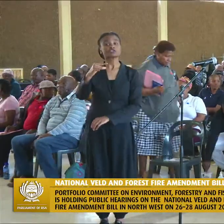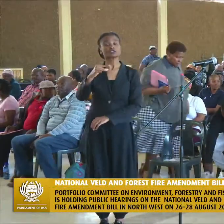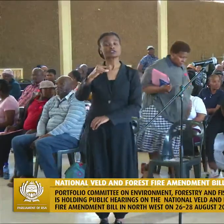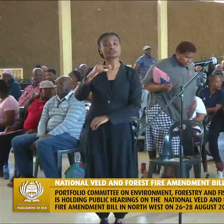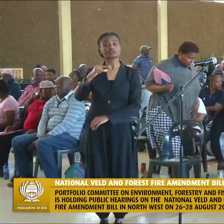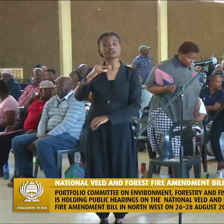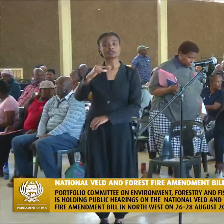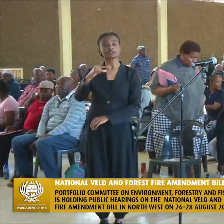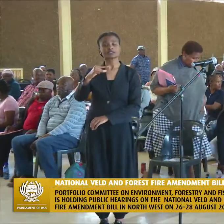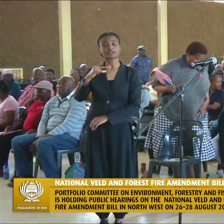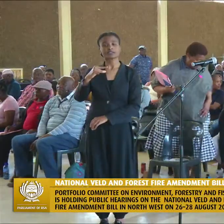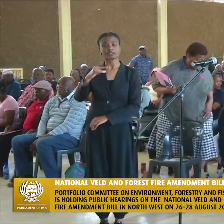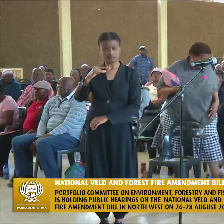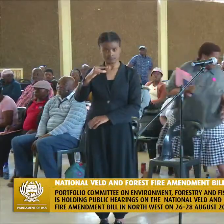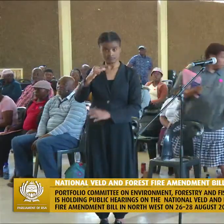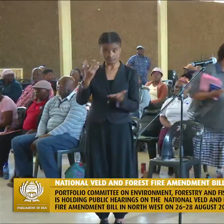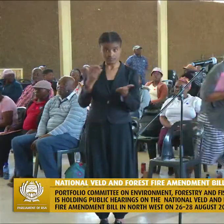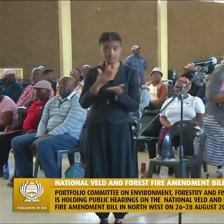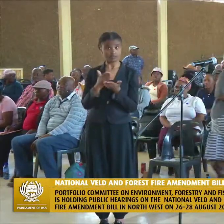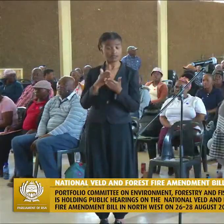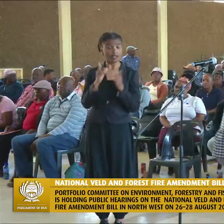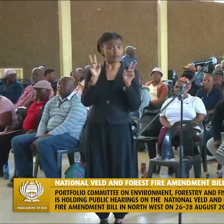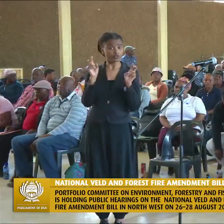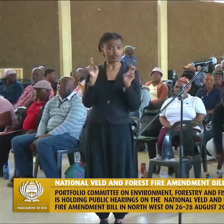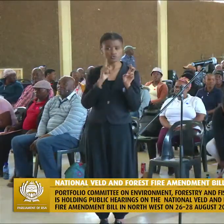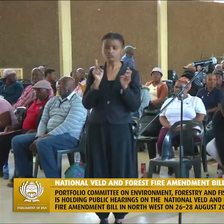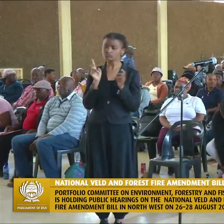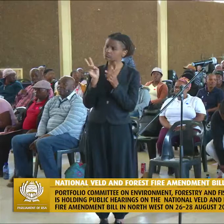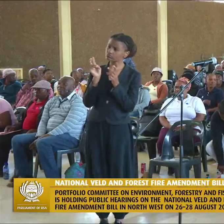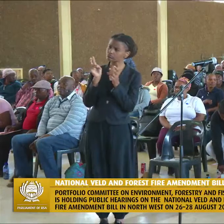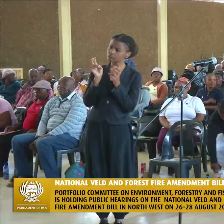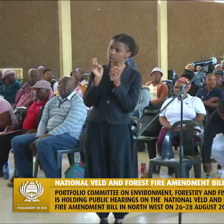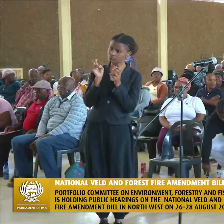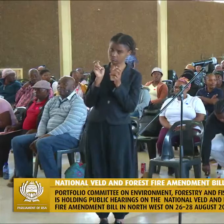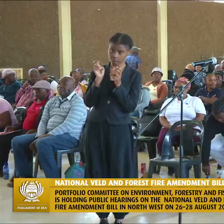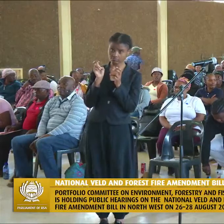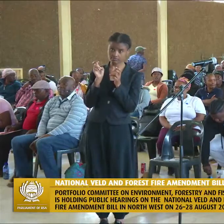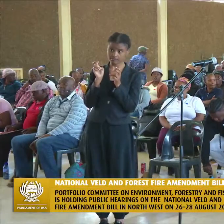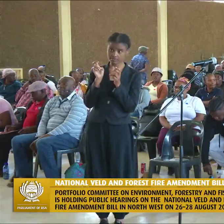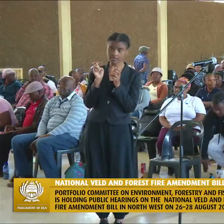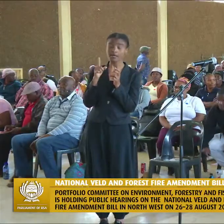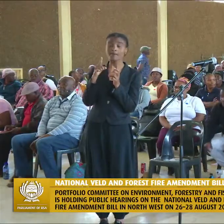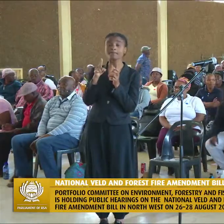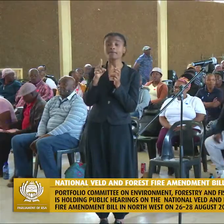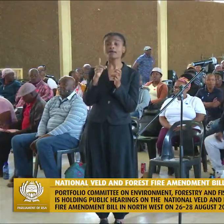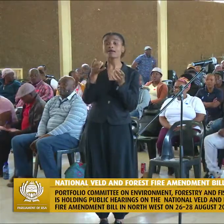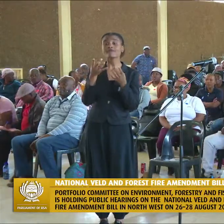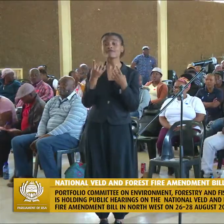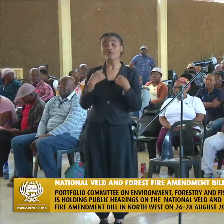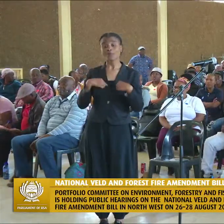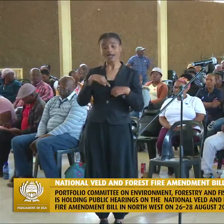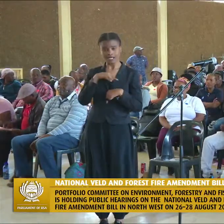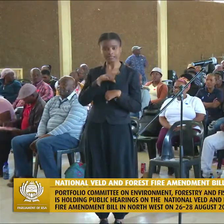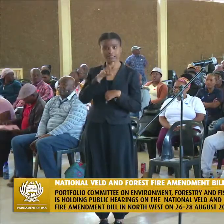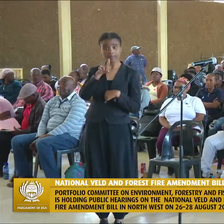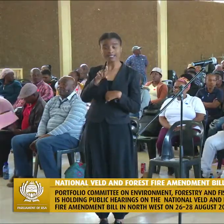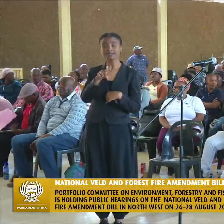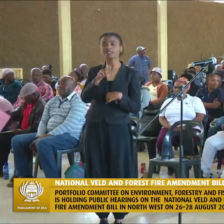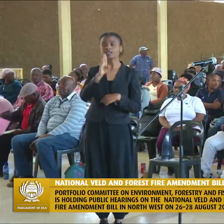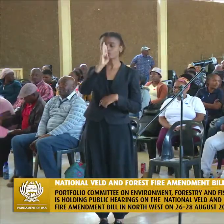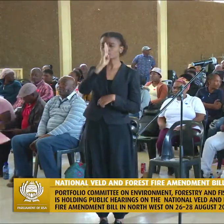you have had some of the issues that are being raised that they are raised to us but they are actually speaking to you